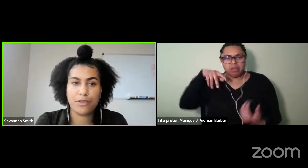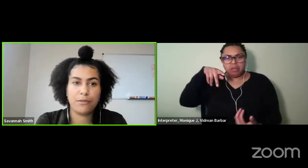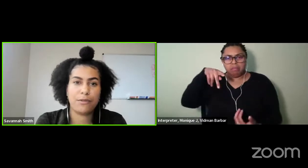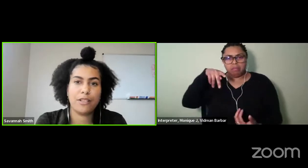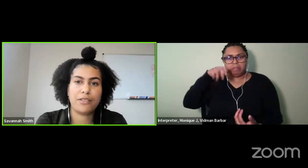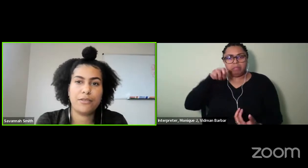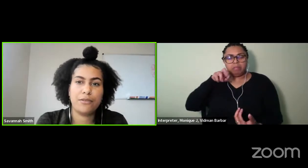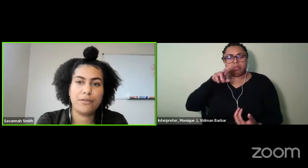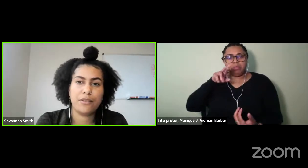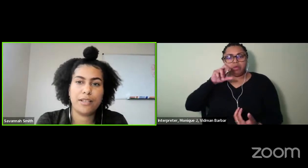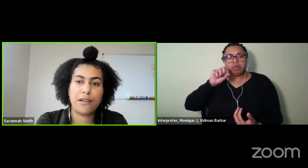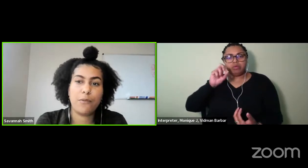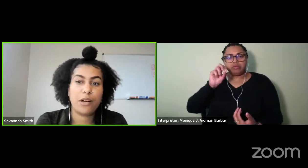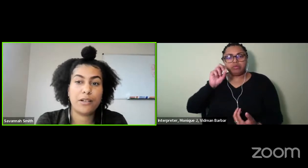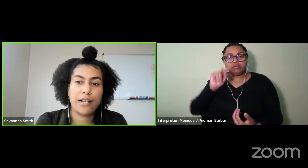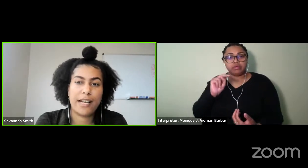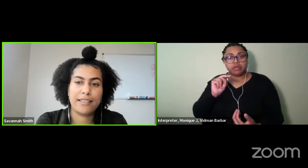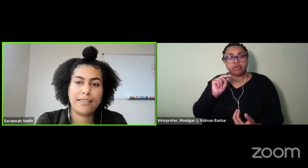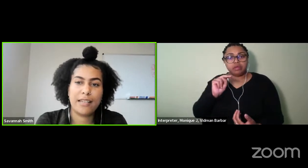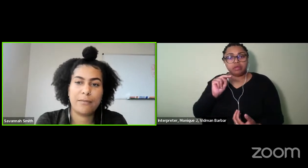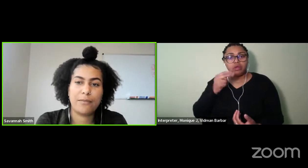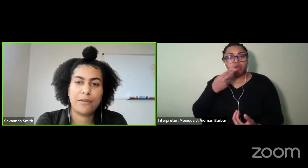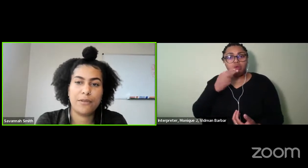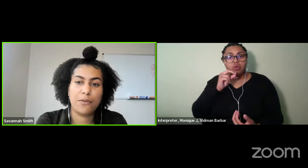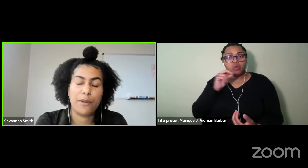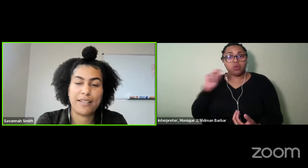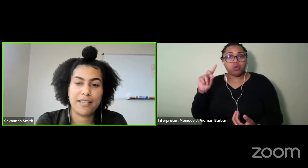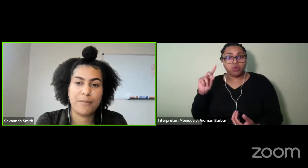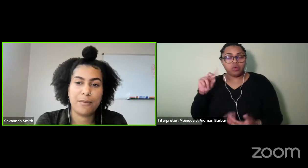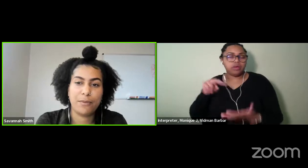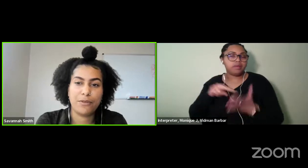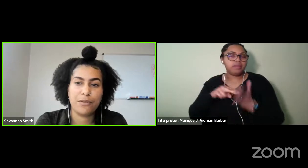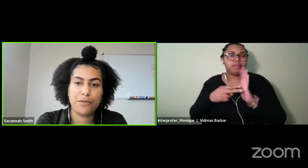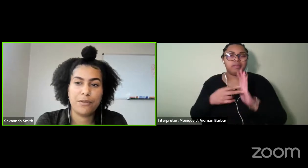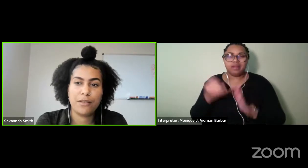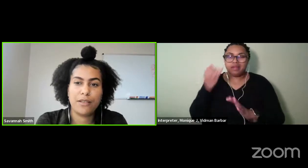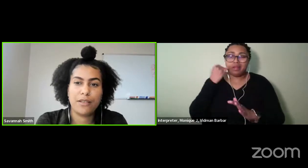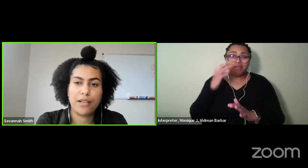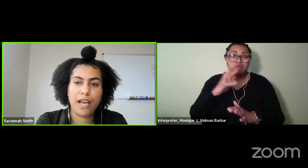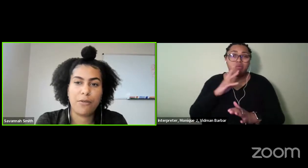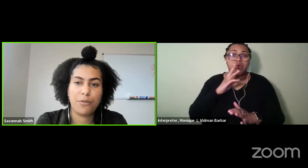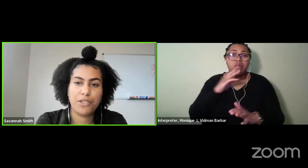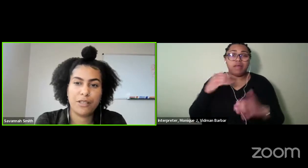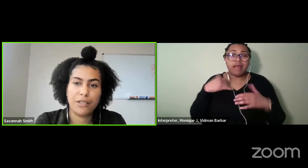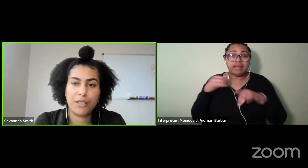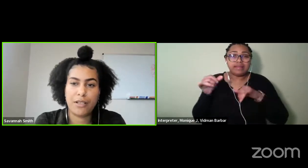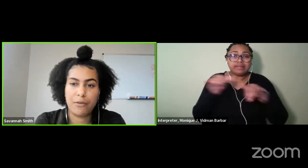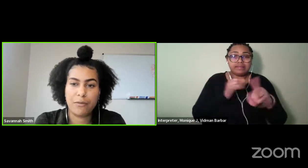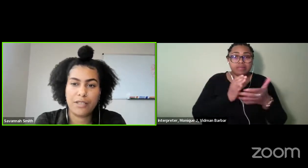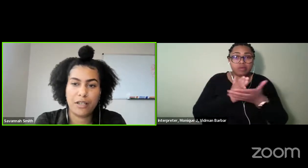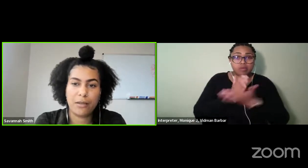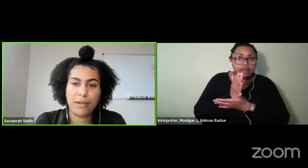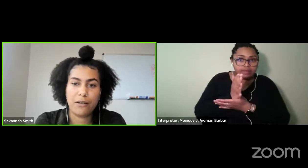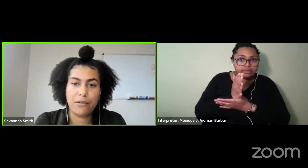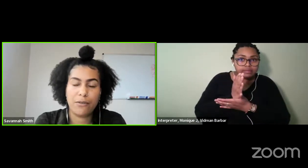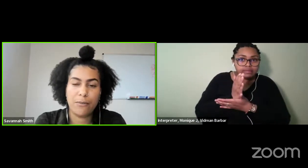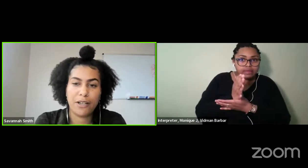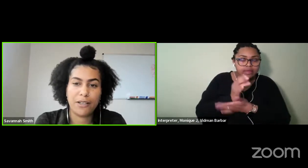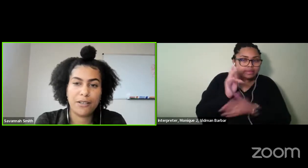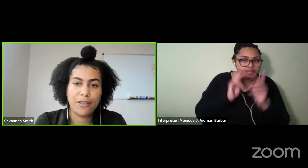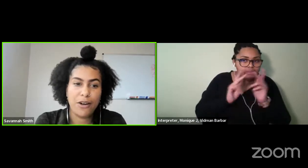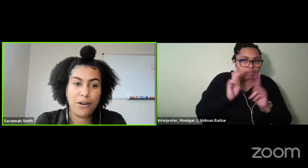That is more so referring to, like, if water had the same rights as people do, how would we treat it, or how would we talk